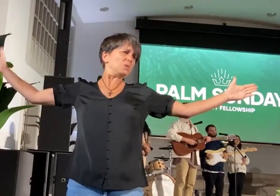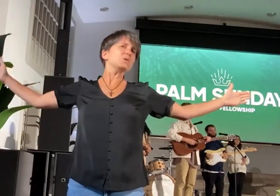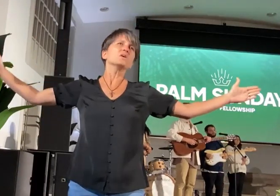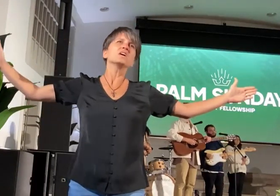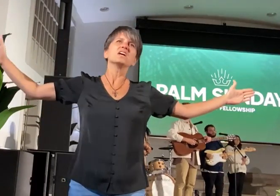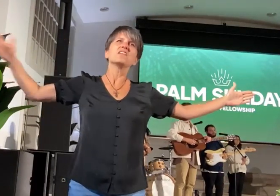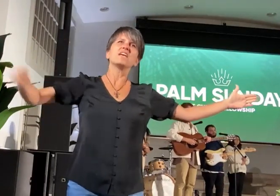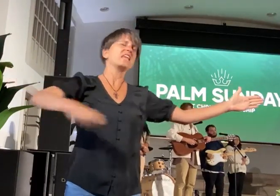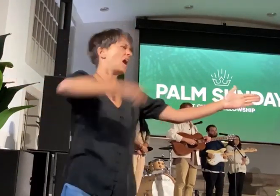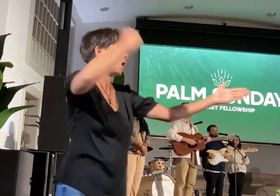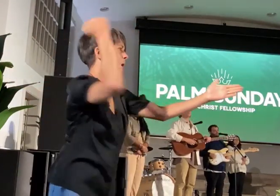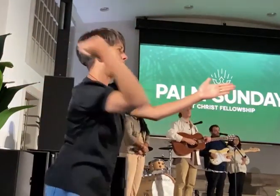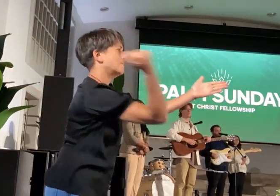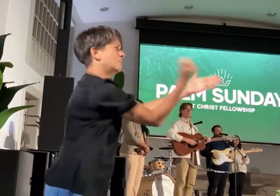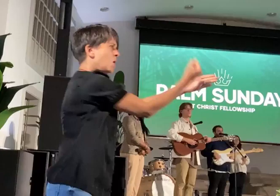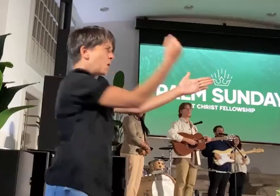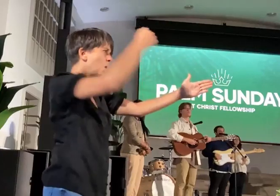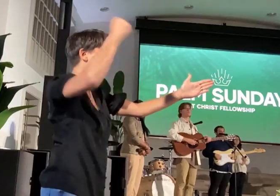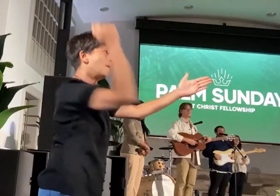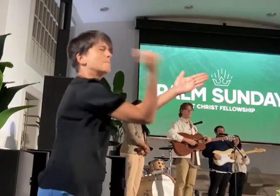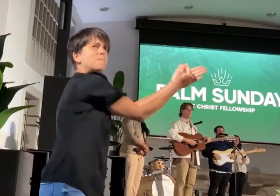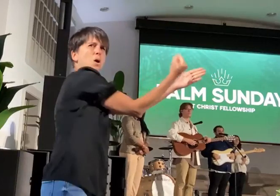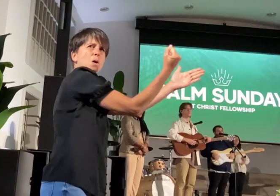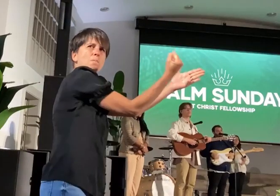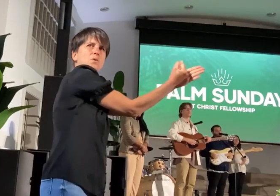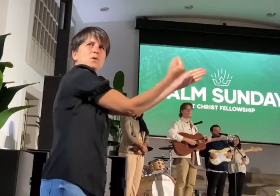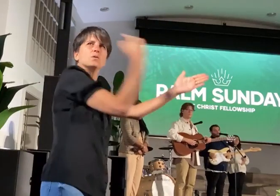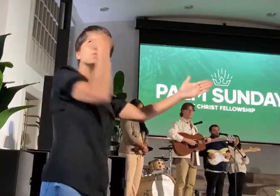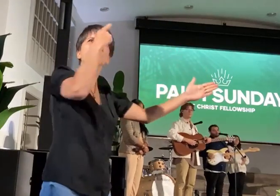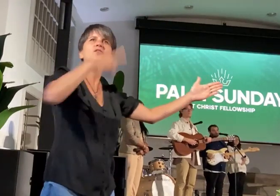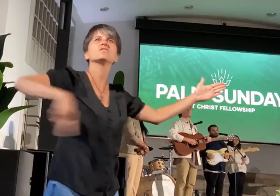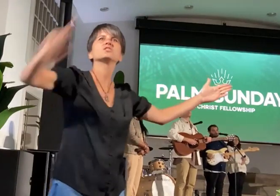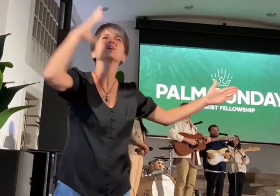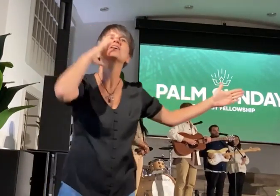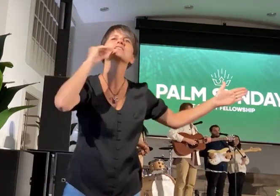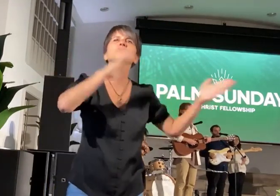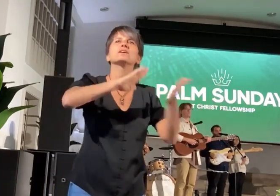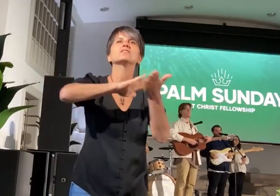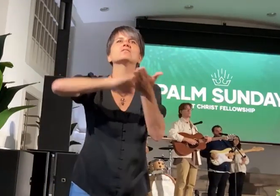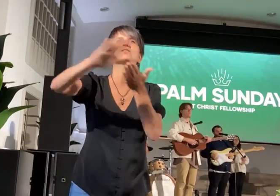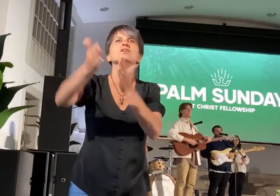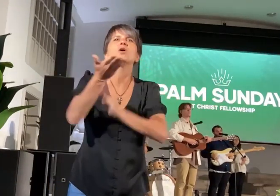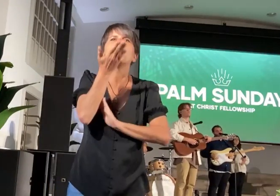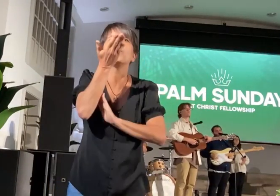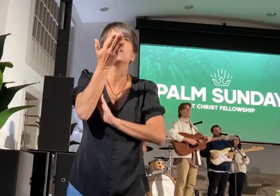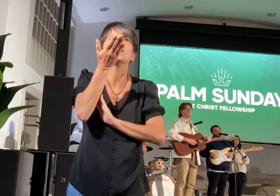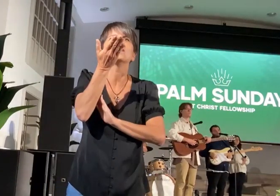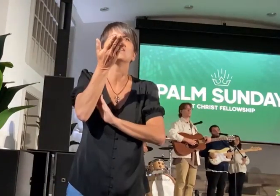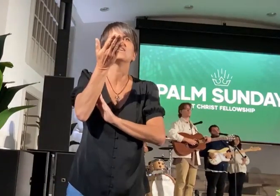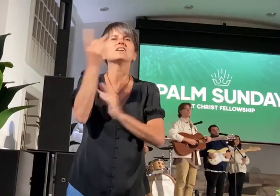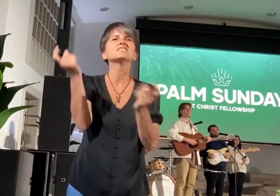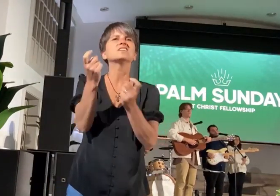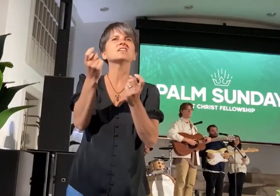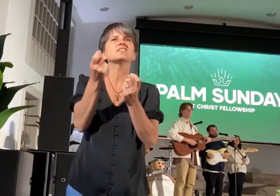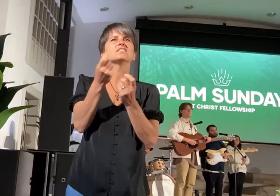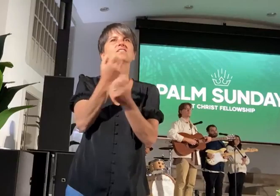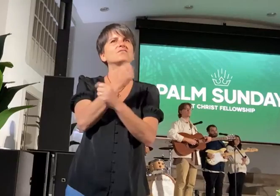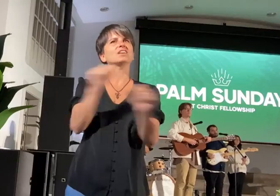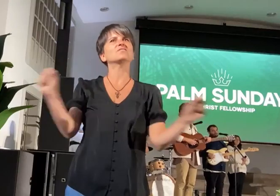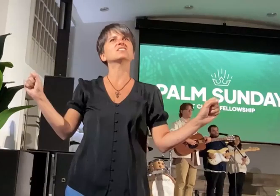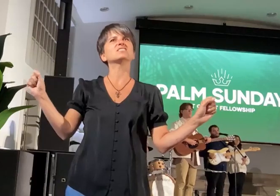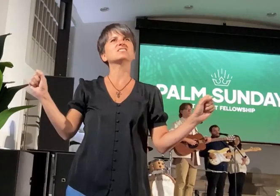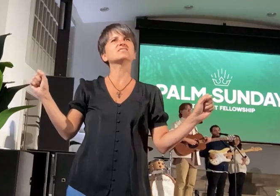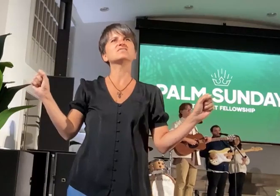nails into his hands that you and I could walk in purity once again. I don't know what your hands have done, but you can